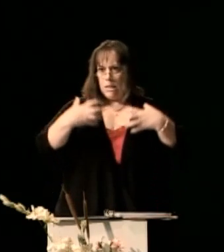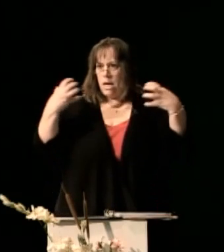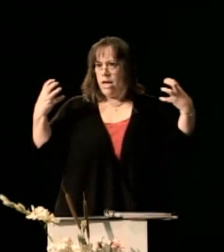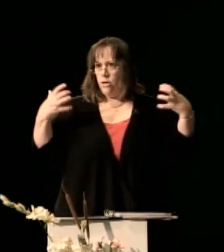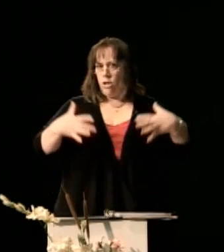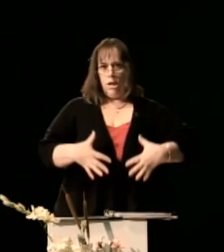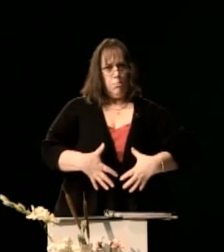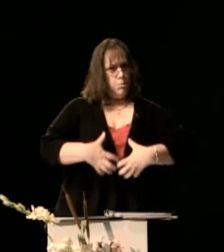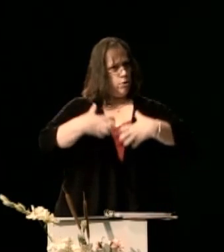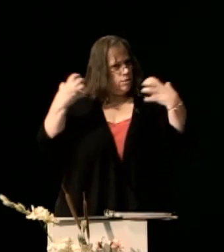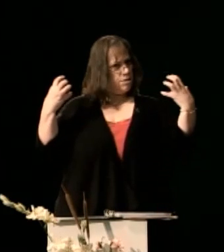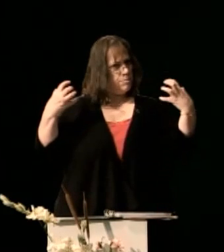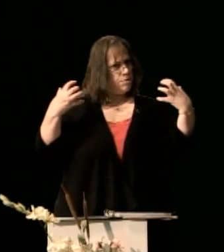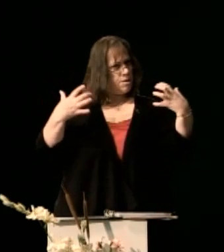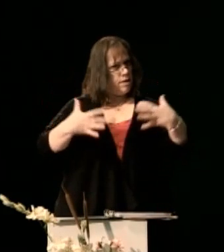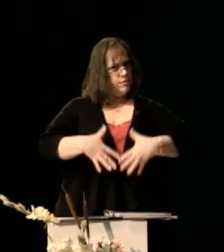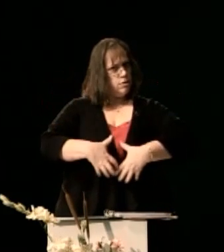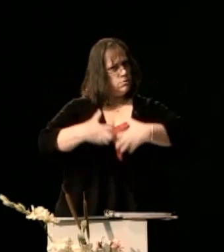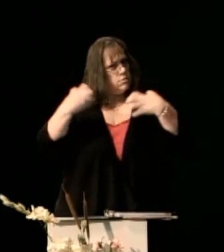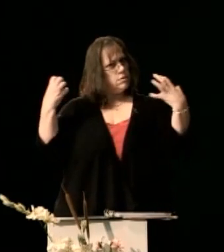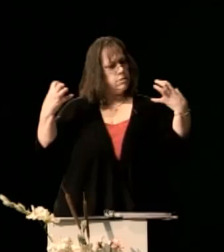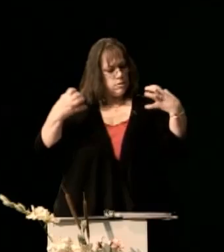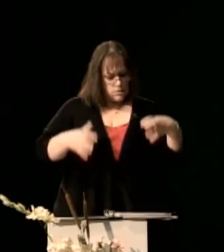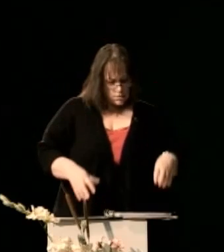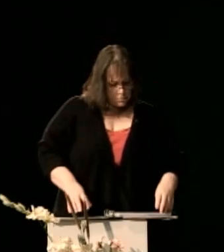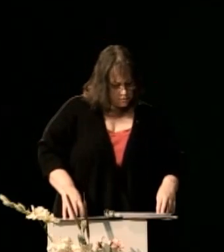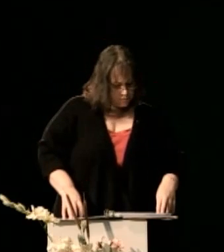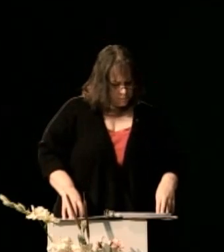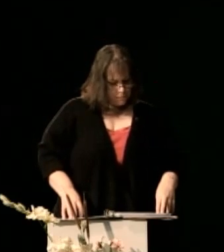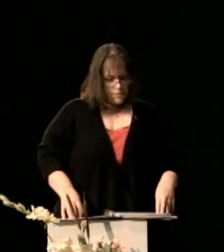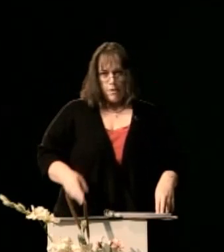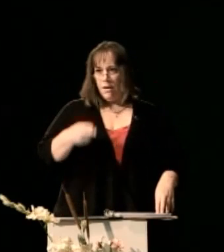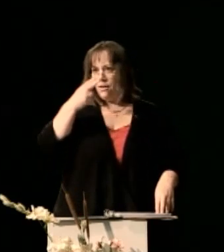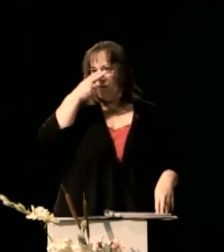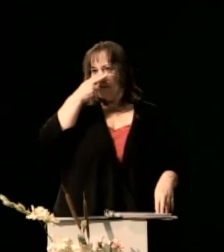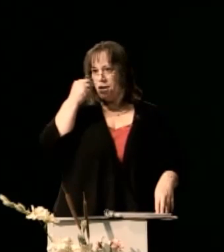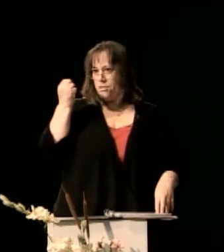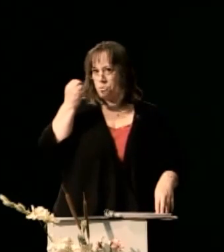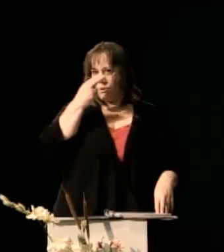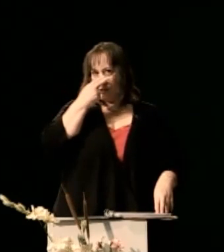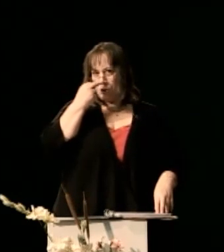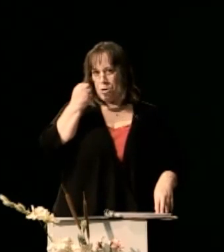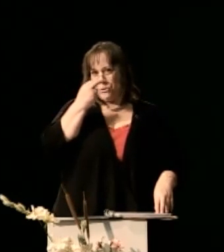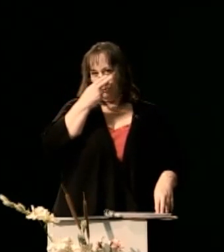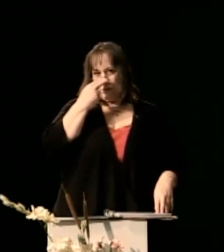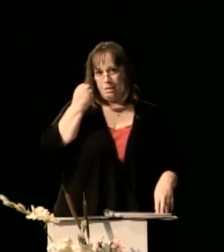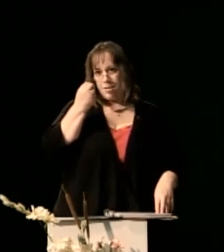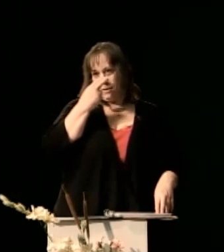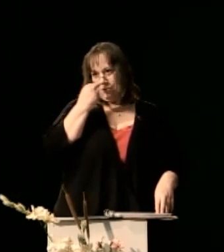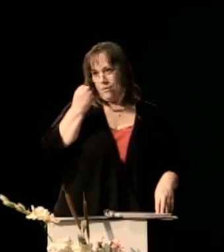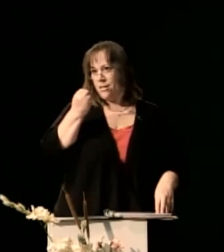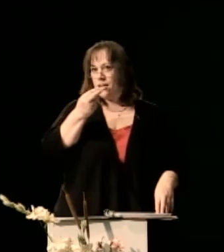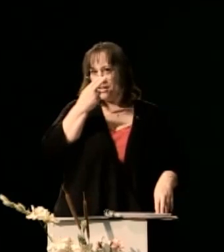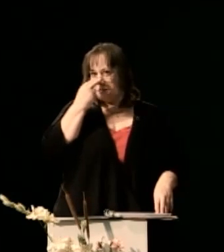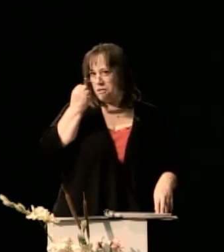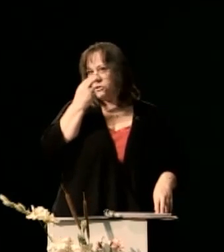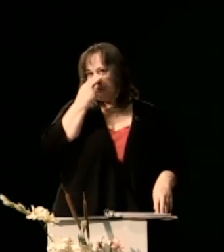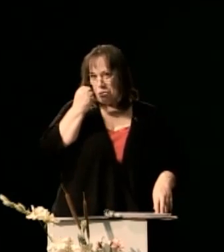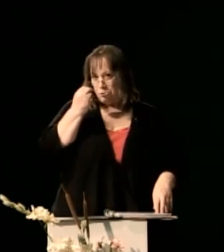Anger kind of boils up inside of you. Oof. Funny as across your nose. That's kind of funny. It kind of tickles your nose. It's